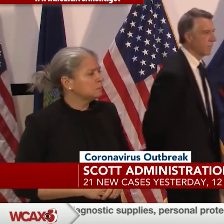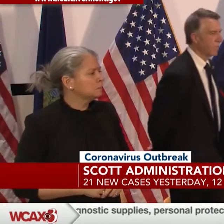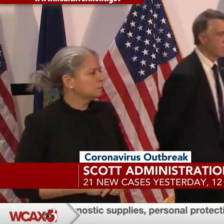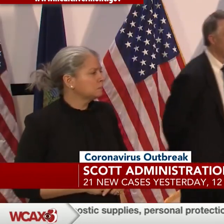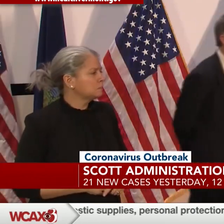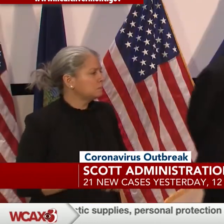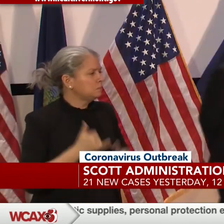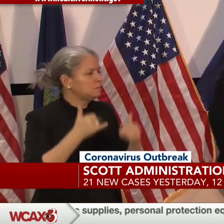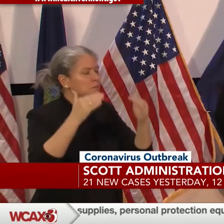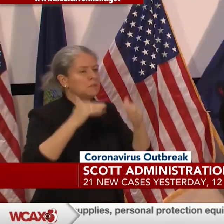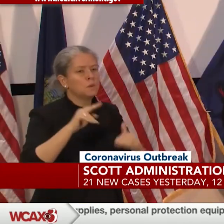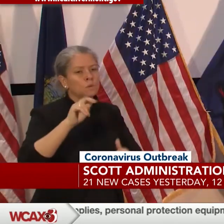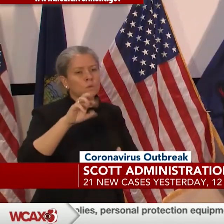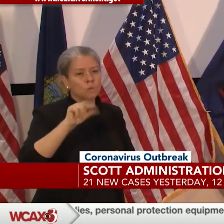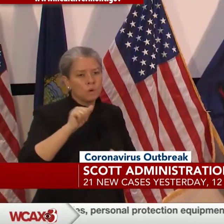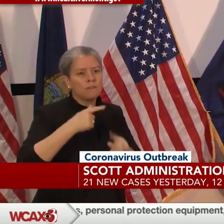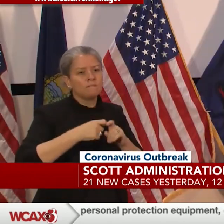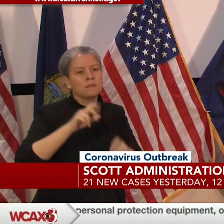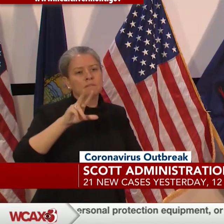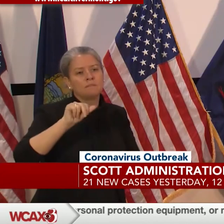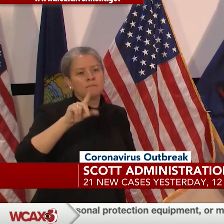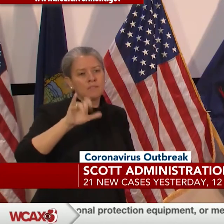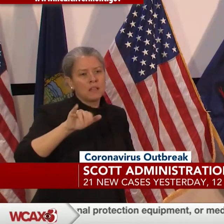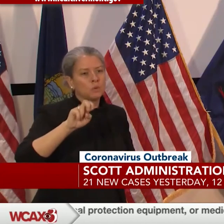you. Nora, Valley News.